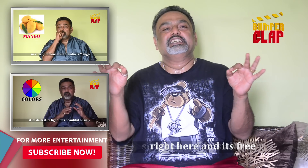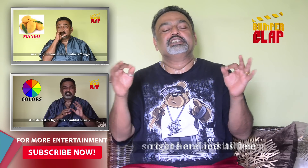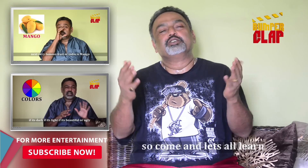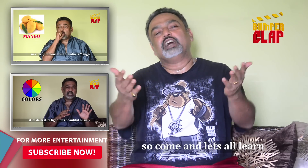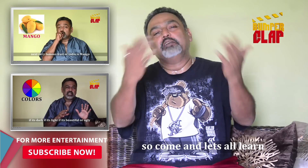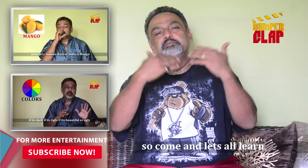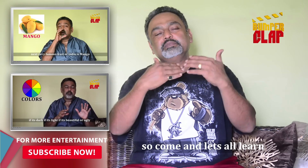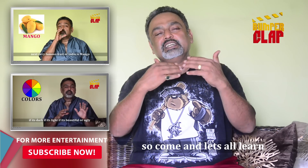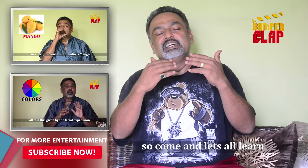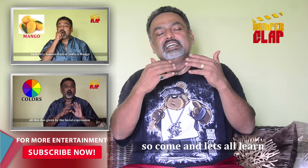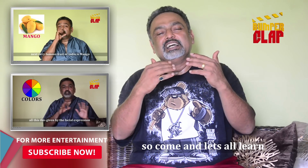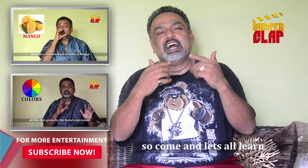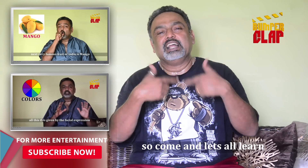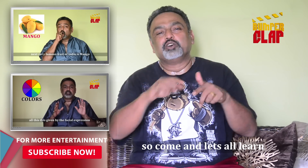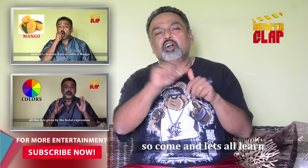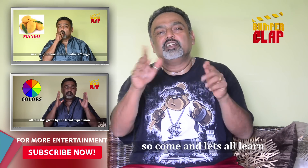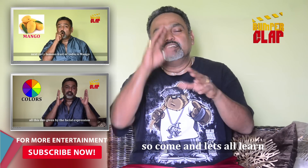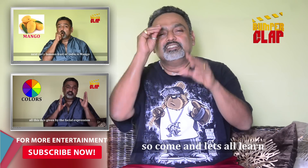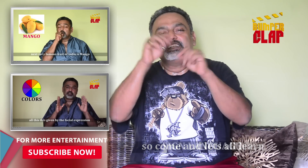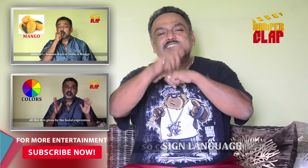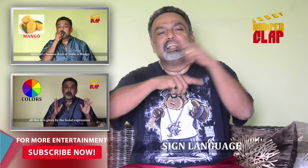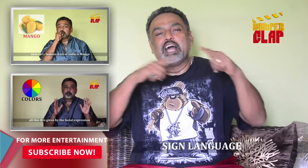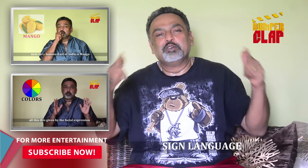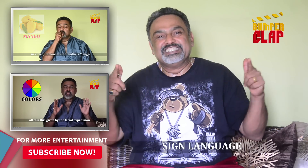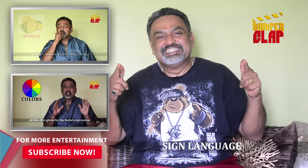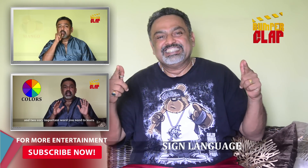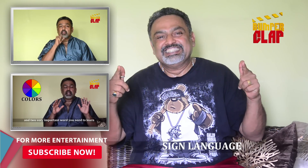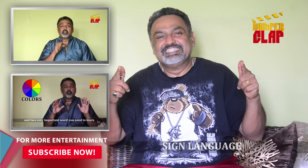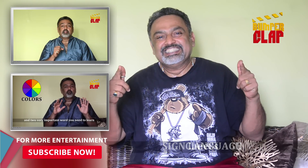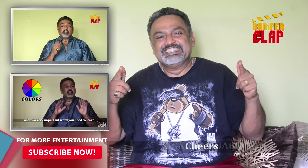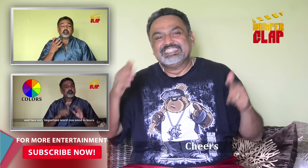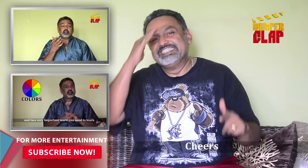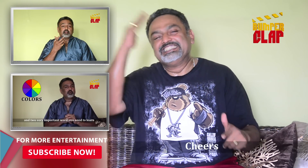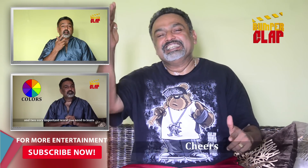So come, and let's all learn, sign language. Cheers.